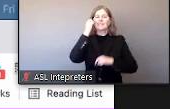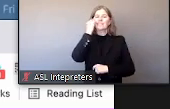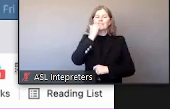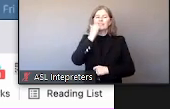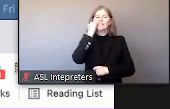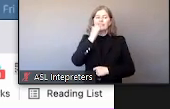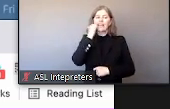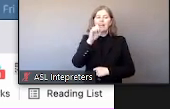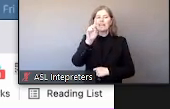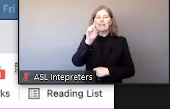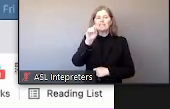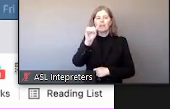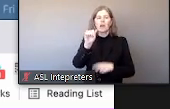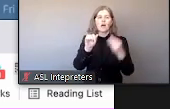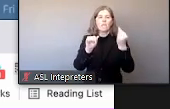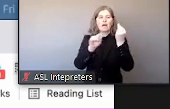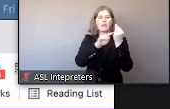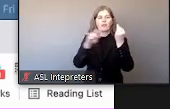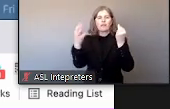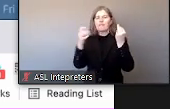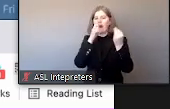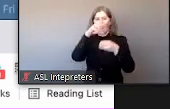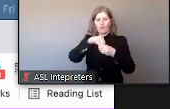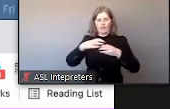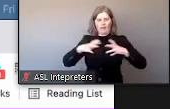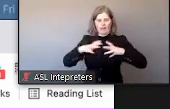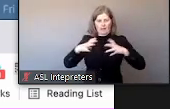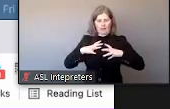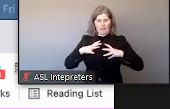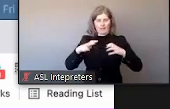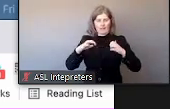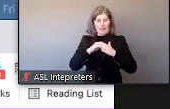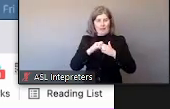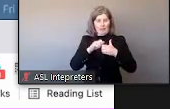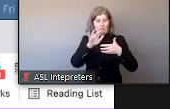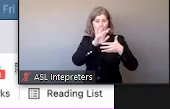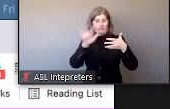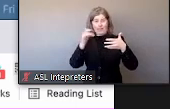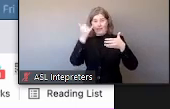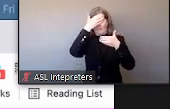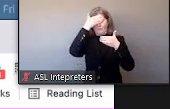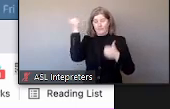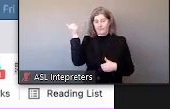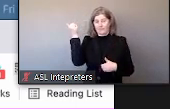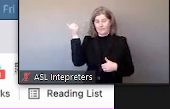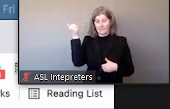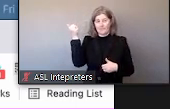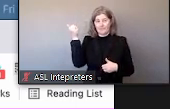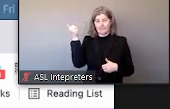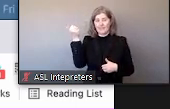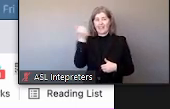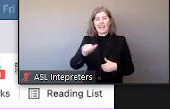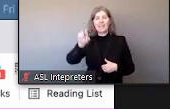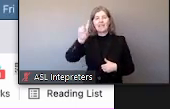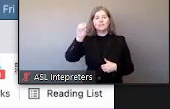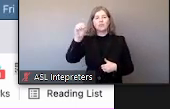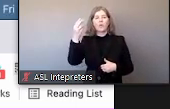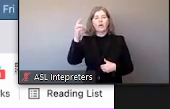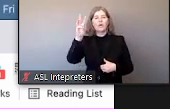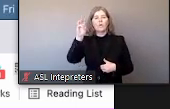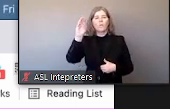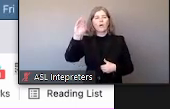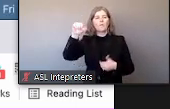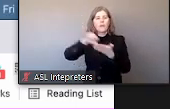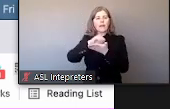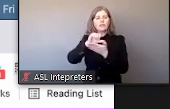data, Monday through Friday, not including holidays. And the way you get to here, if you forget, is get to any DOH webpage, click